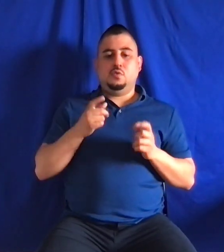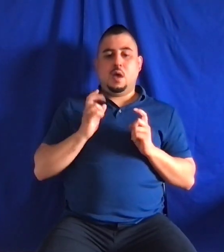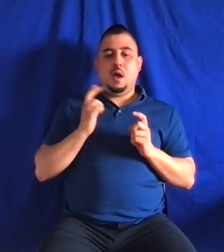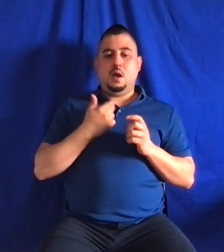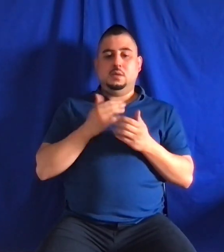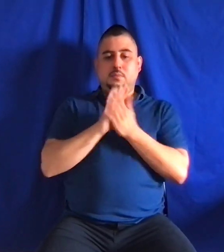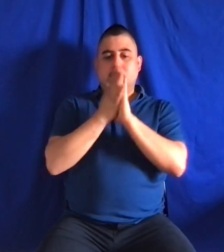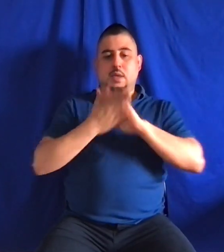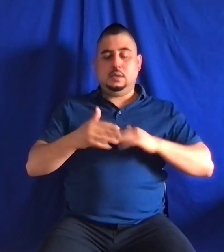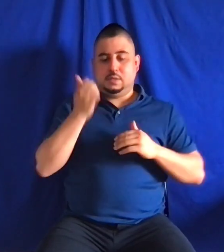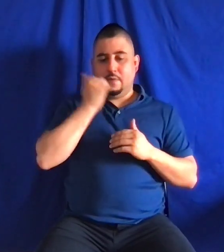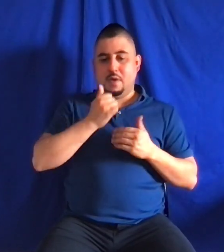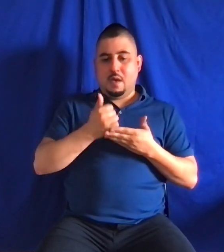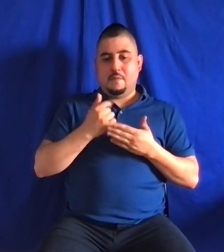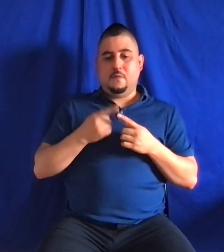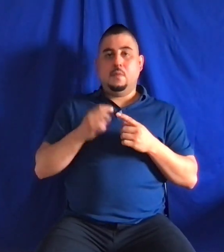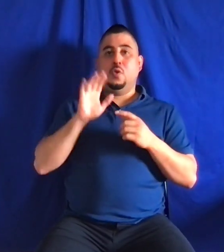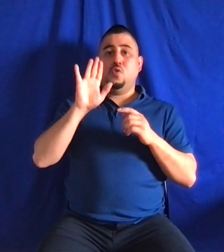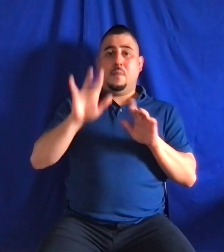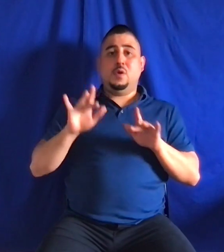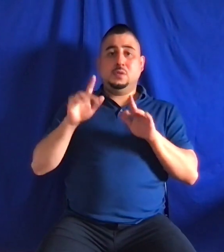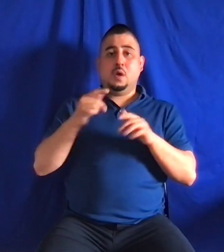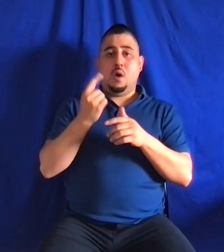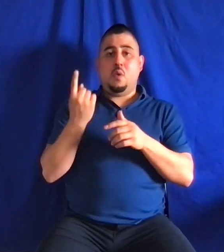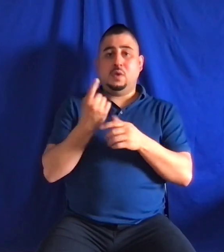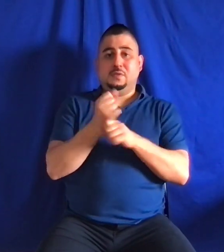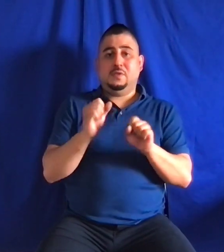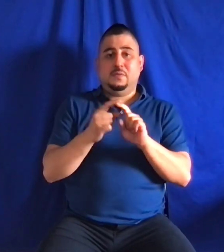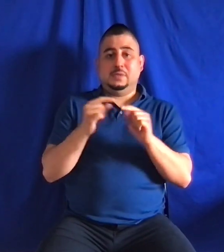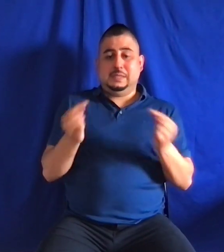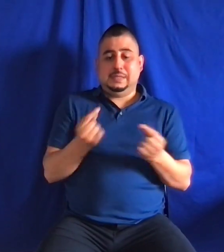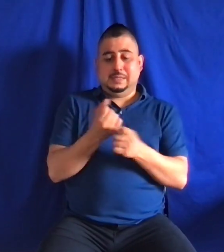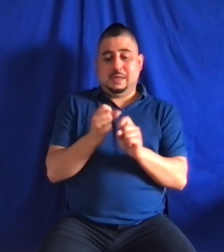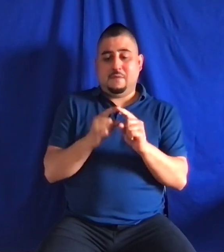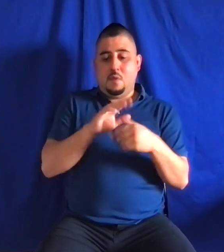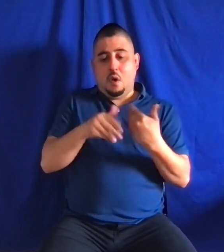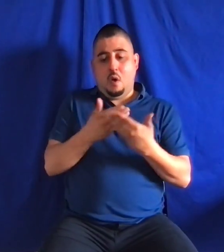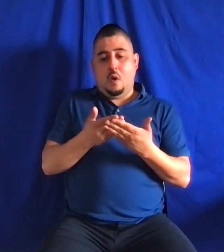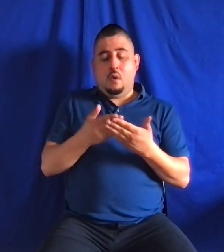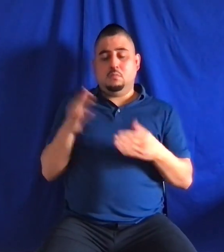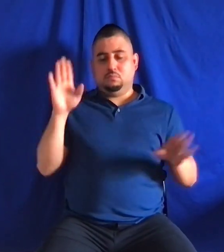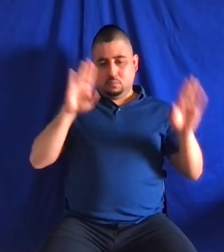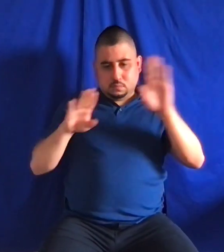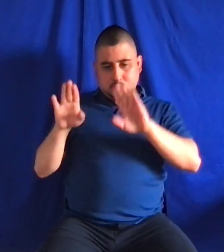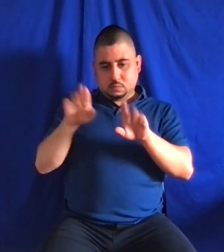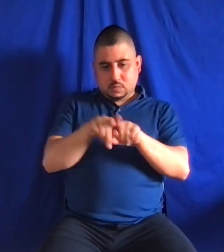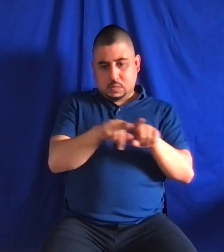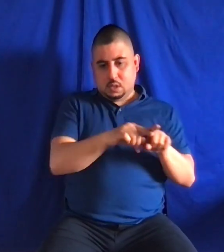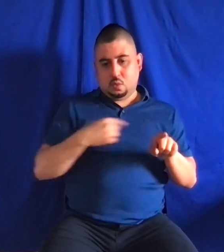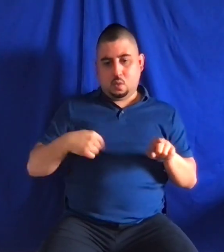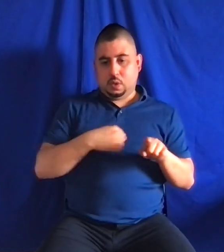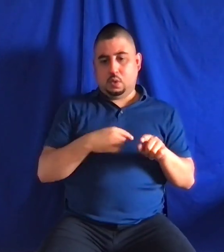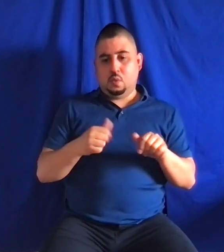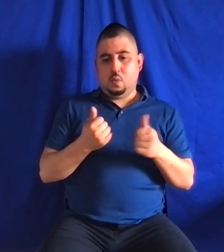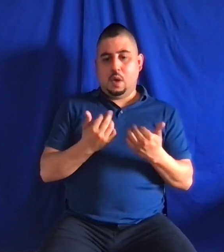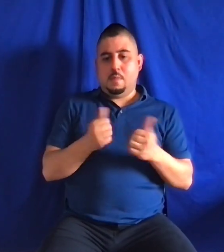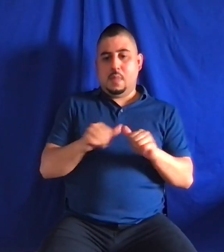days, that by the help of your mercy we may be always free from sin and safe from all distress, as we await the blessed hope and the coming of our Savior,